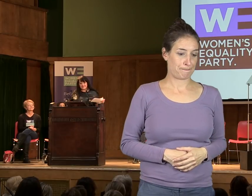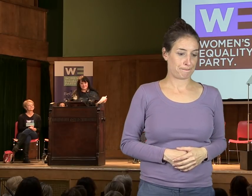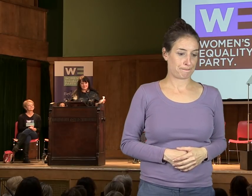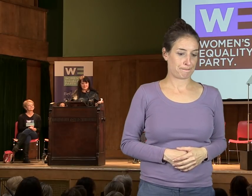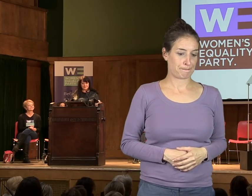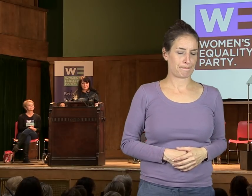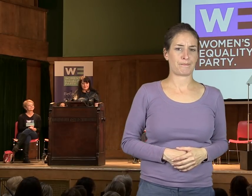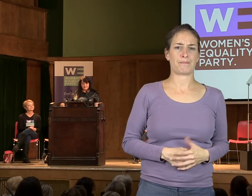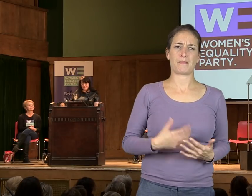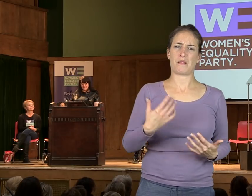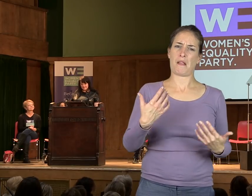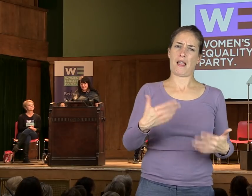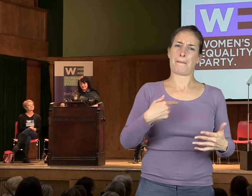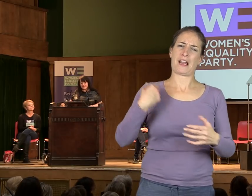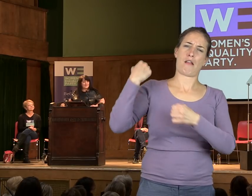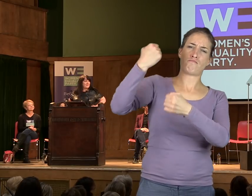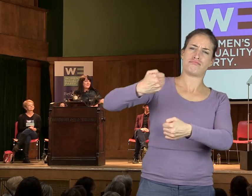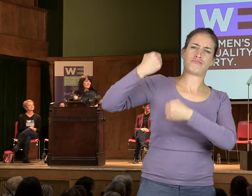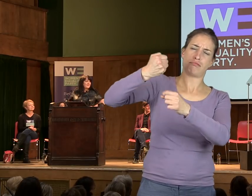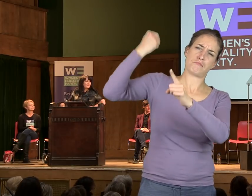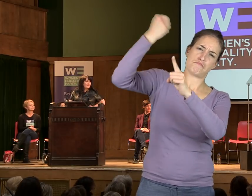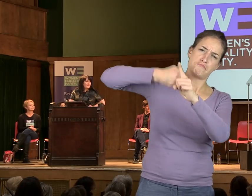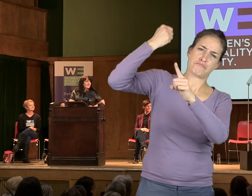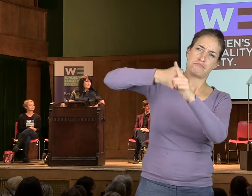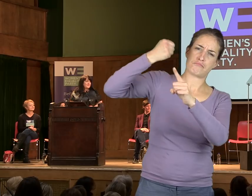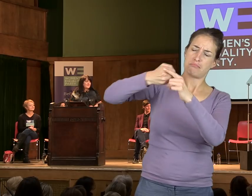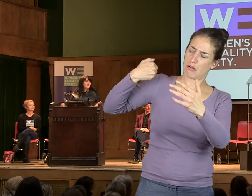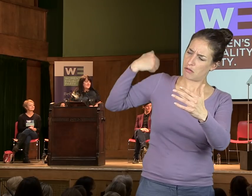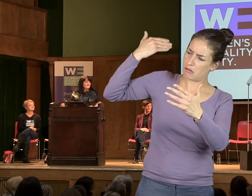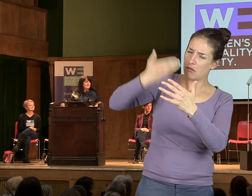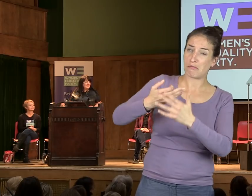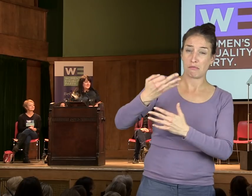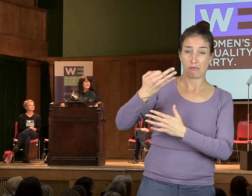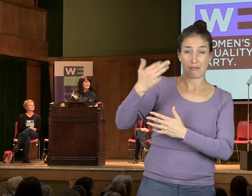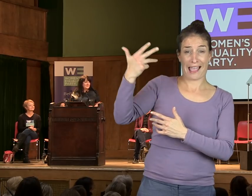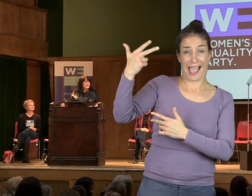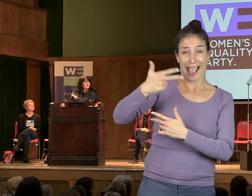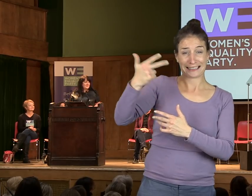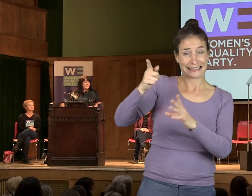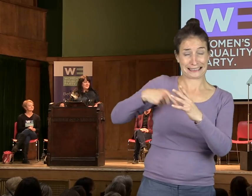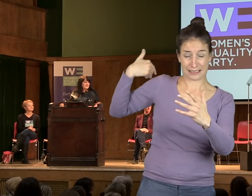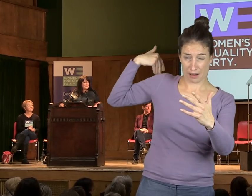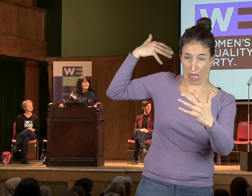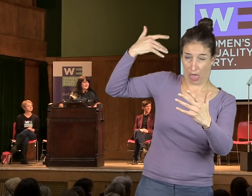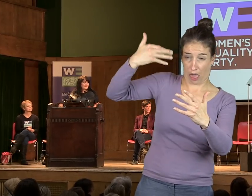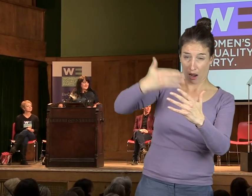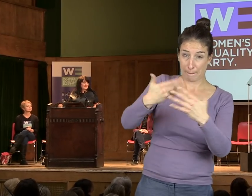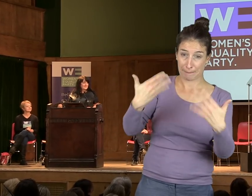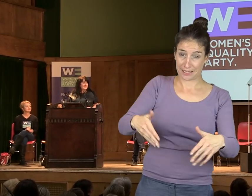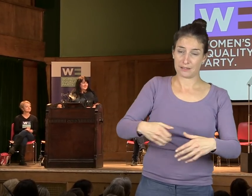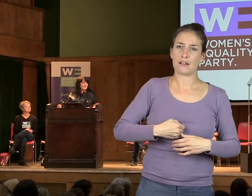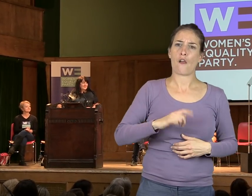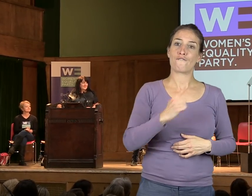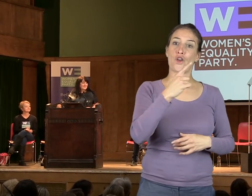I've been a campaigner for equality for 18 years, since the day that my first daughter was born and